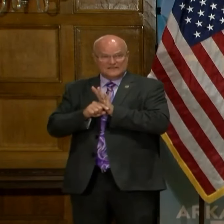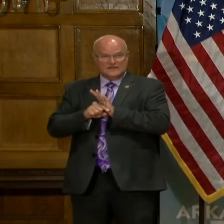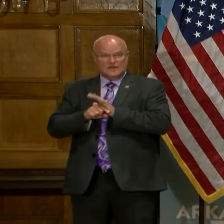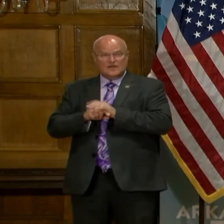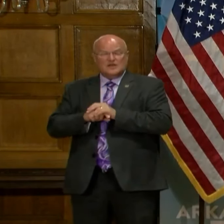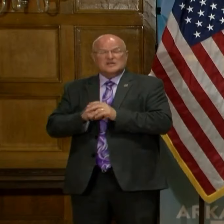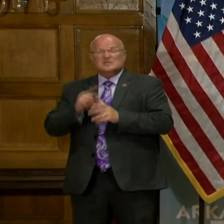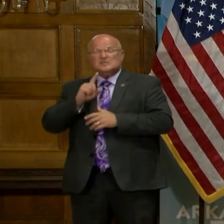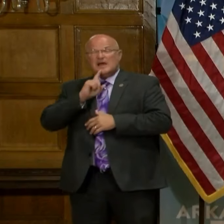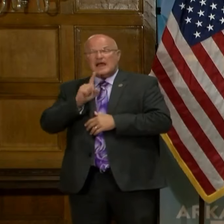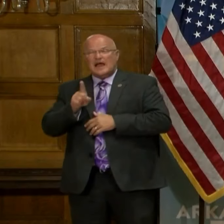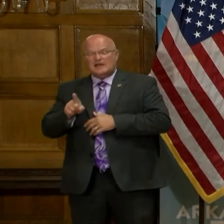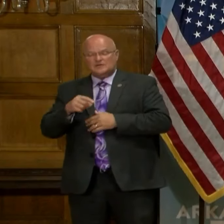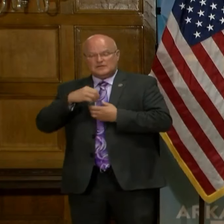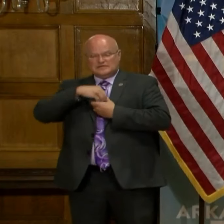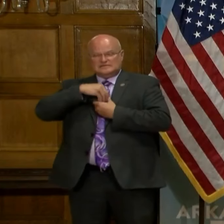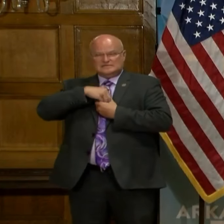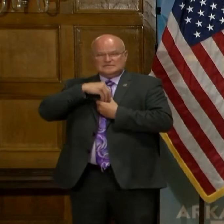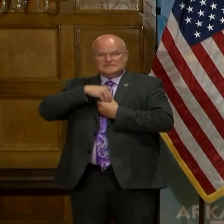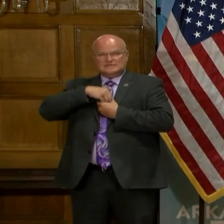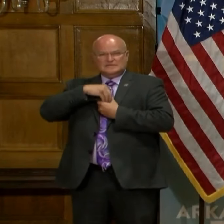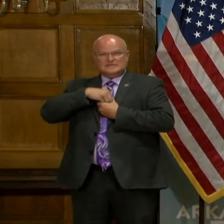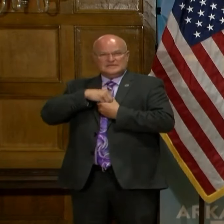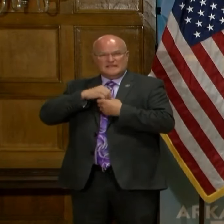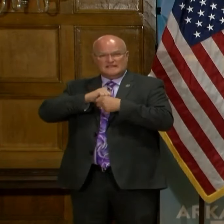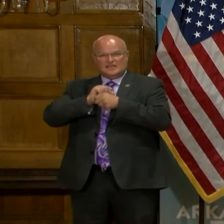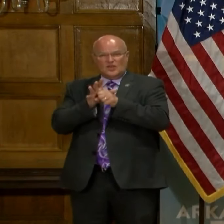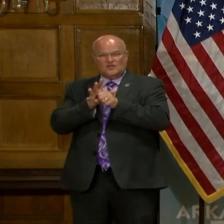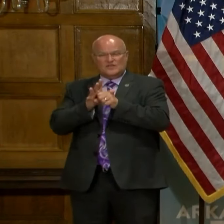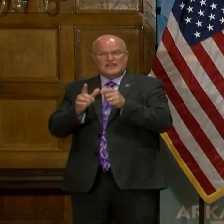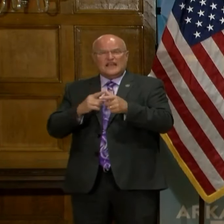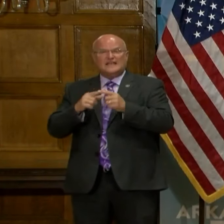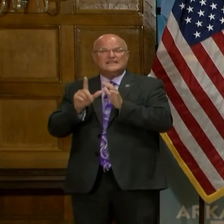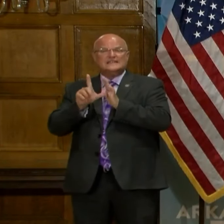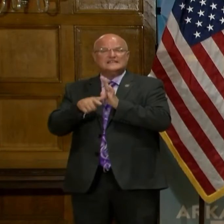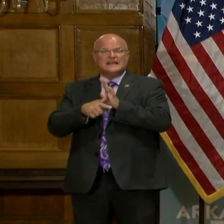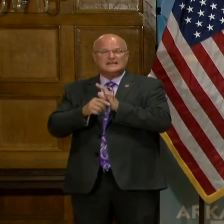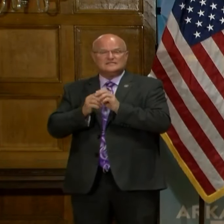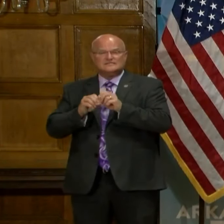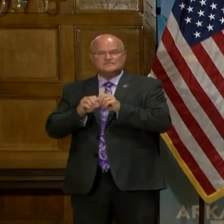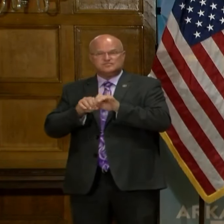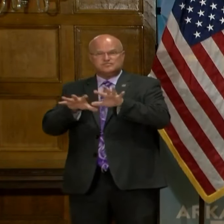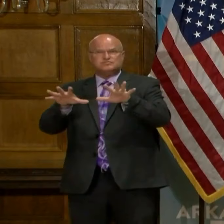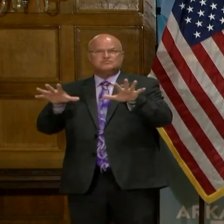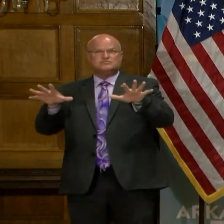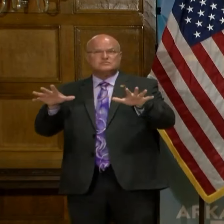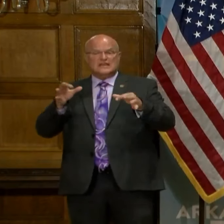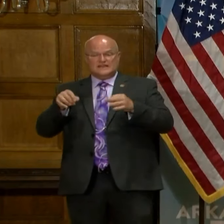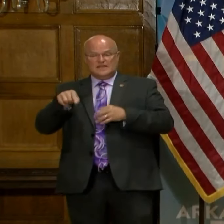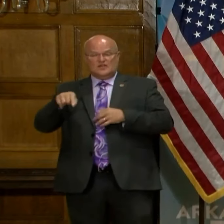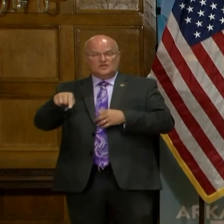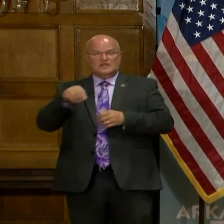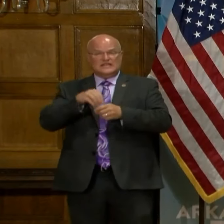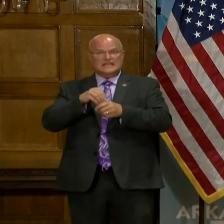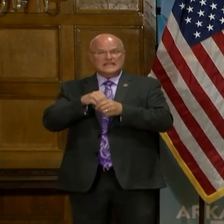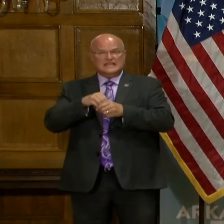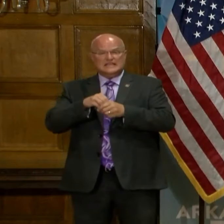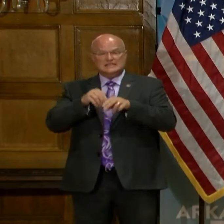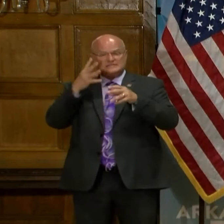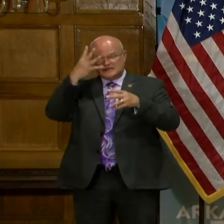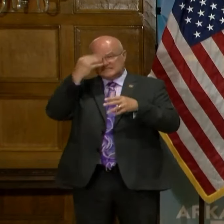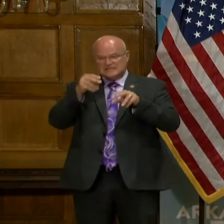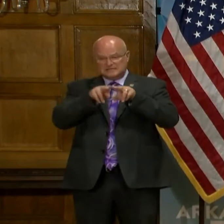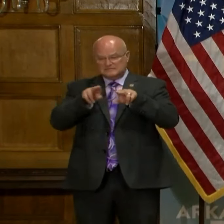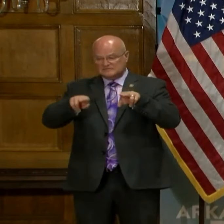but was actually incubating infection and then later goes on to develop infection. And if they were in a barrack or